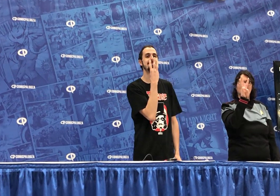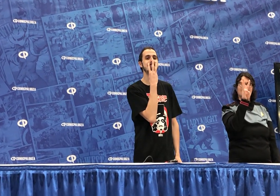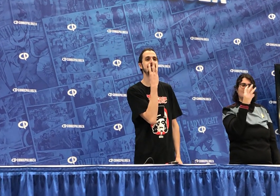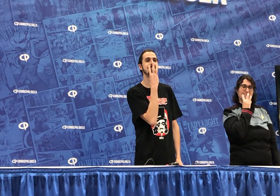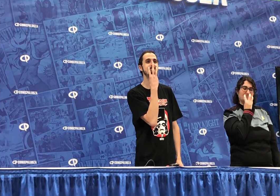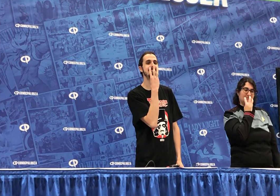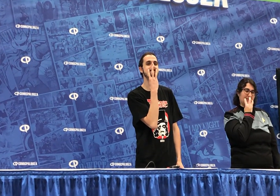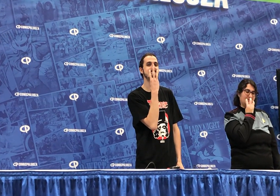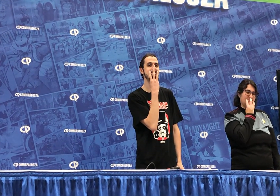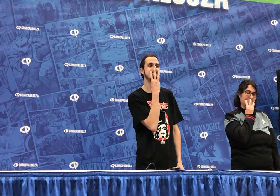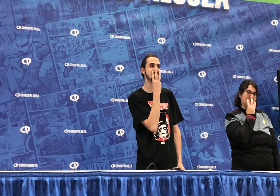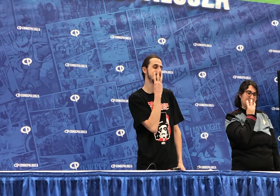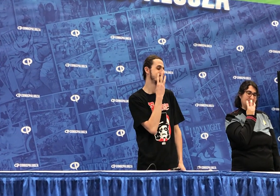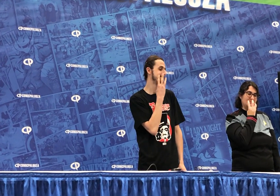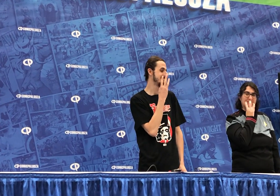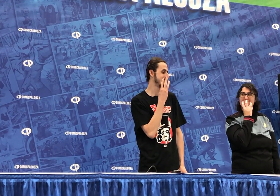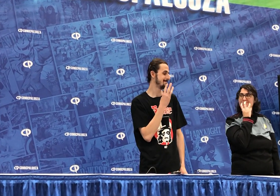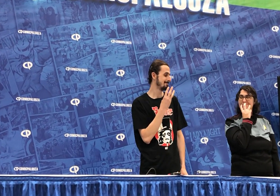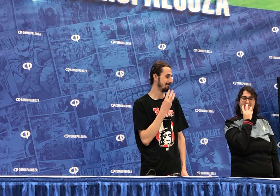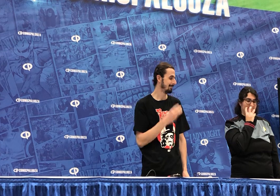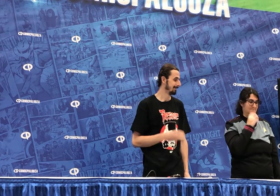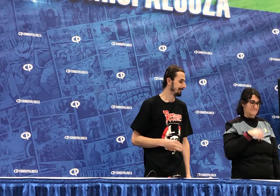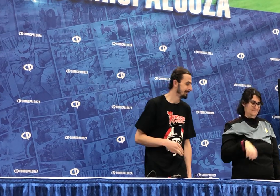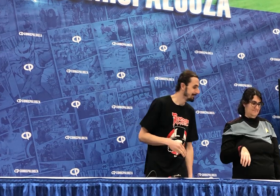Darth Vader, because of his mask, Darth Vader.